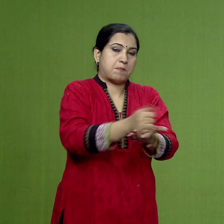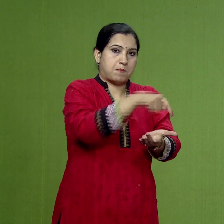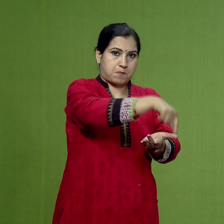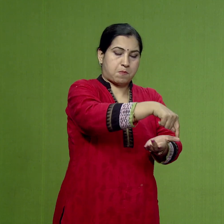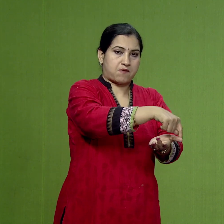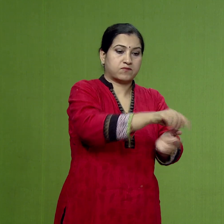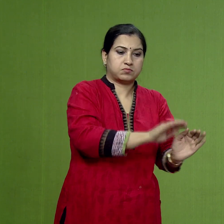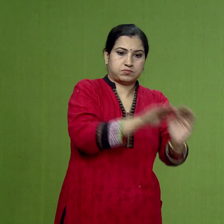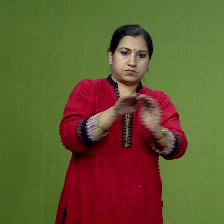discussed later.